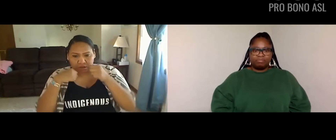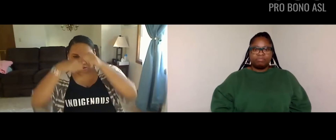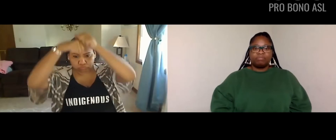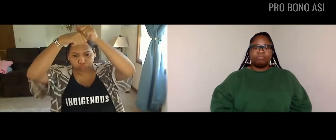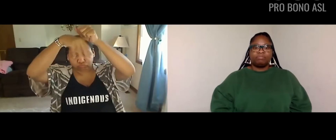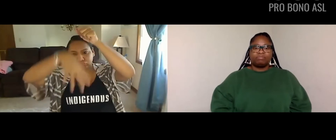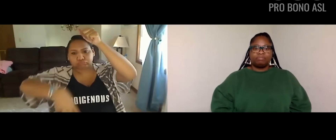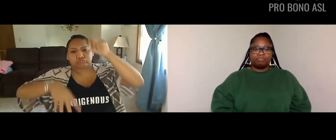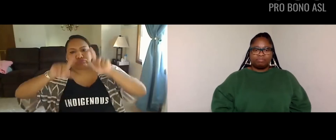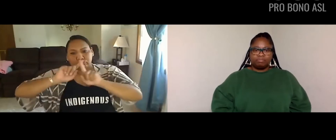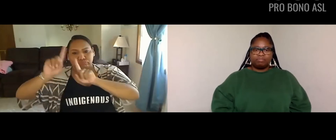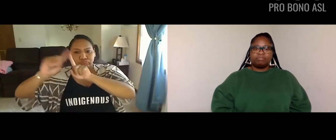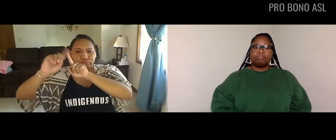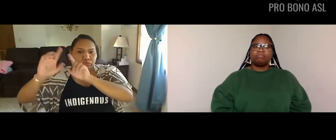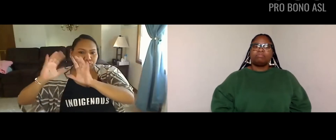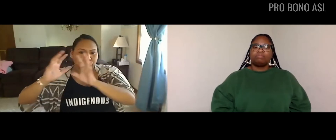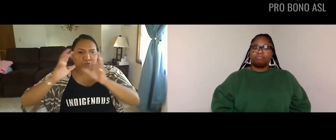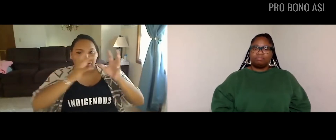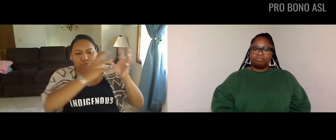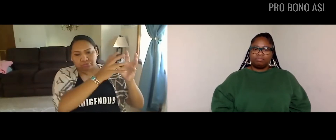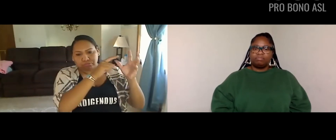So yes, Indigenous Sign Language.